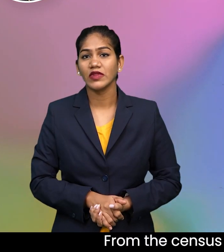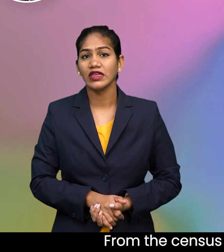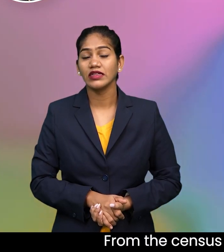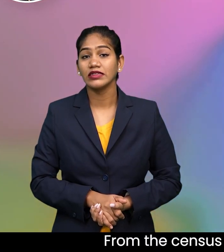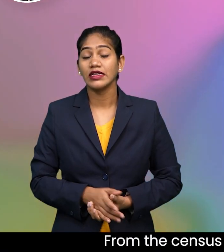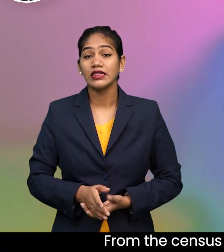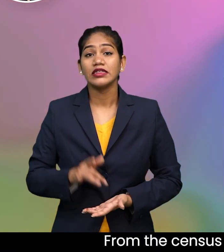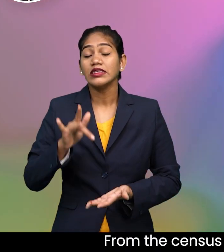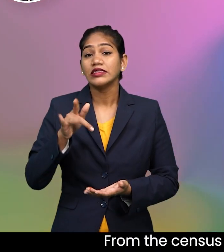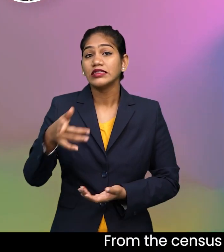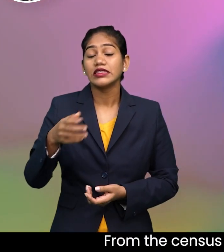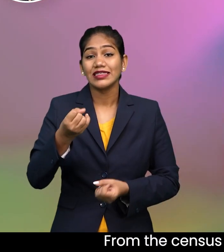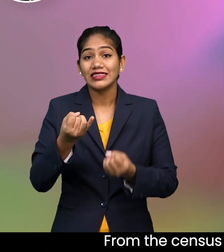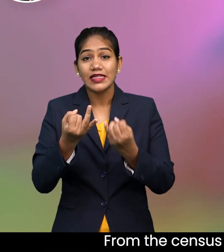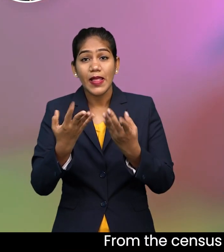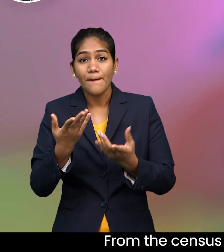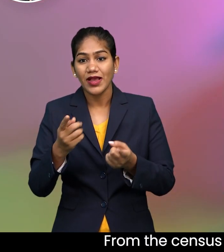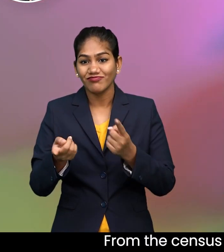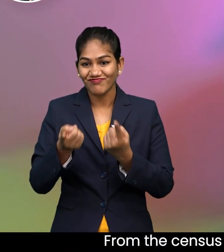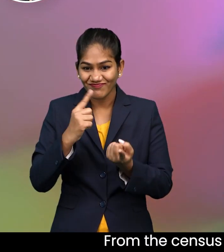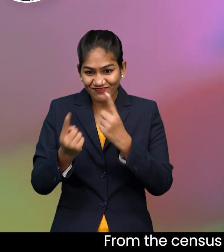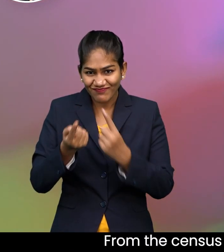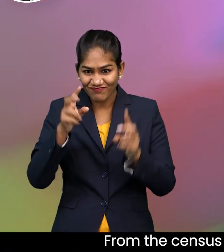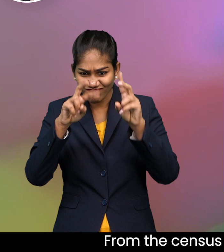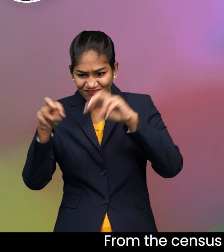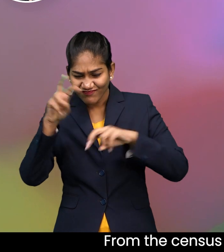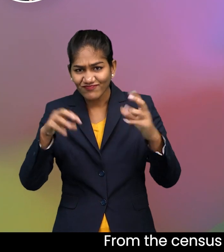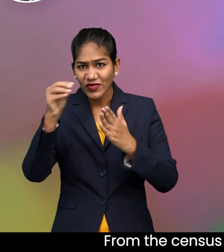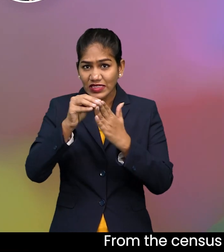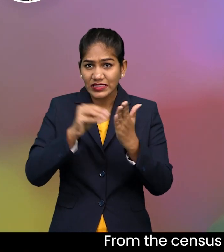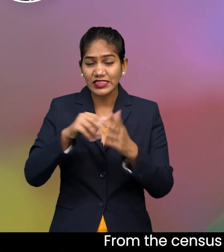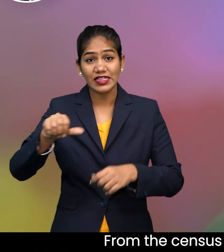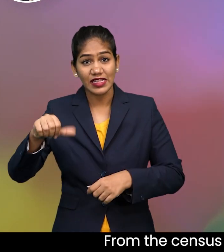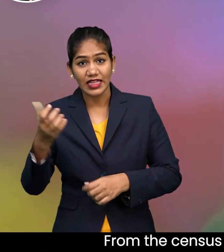From the census survey, we get another indicator.